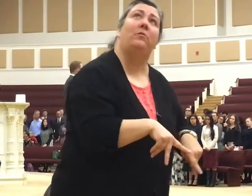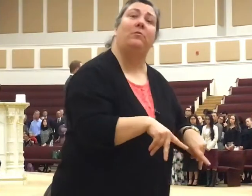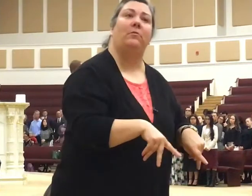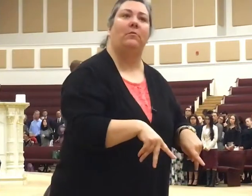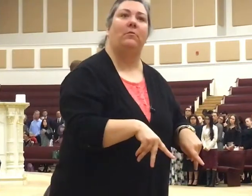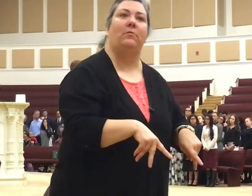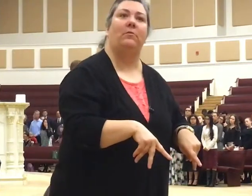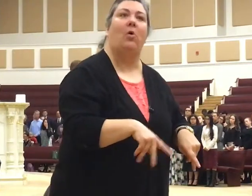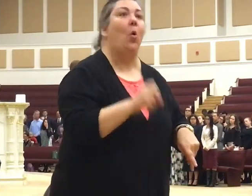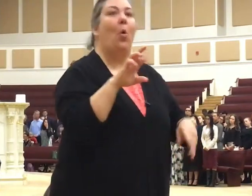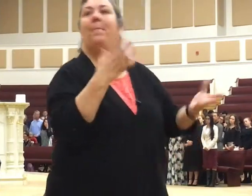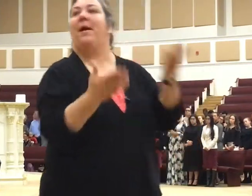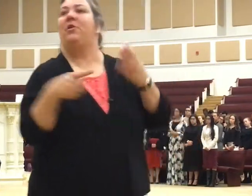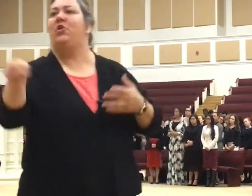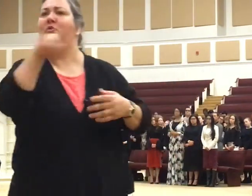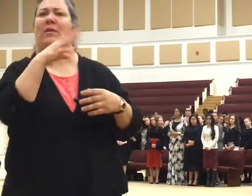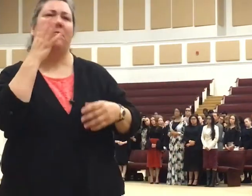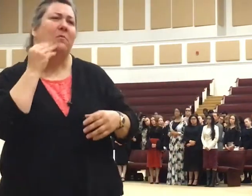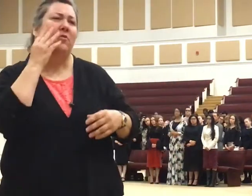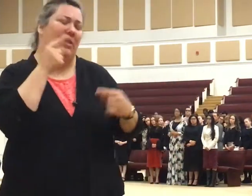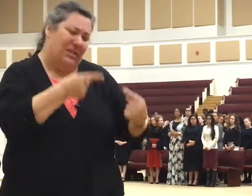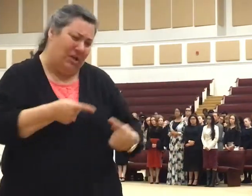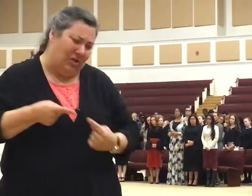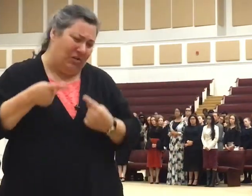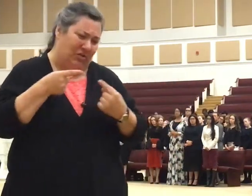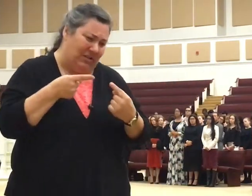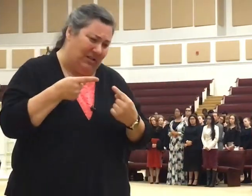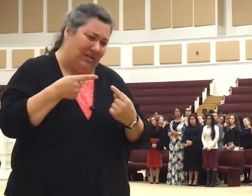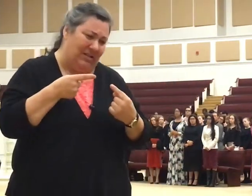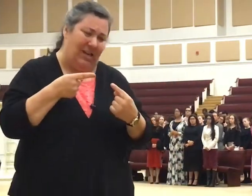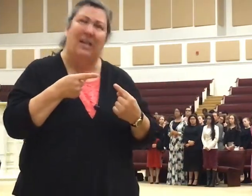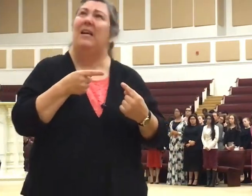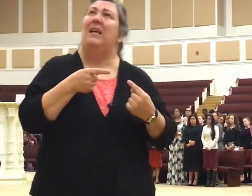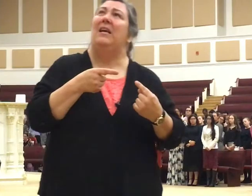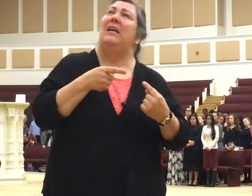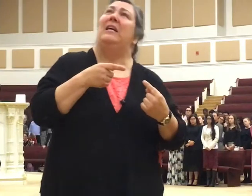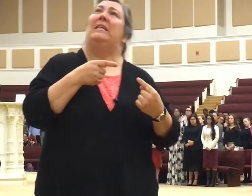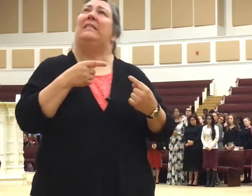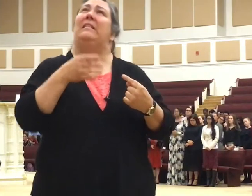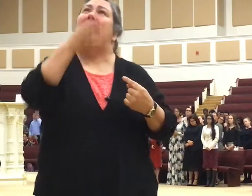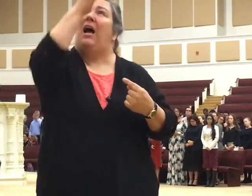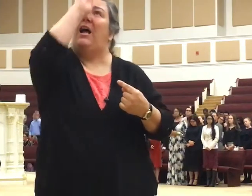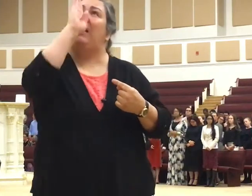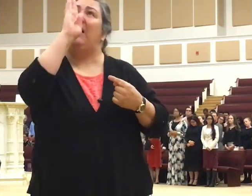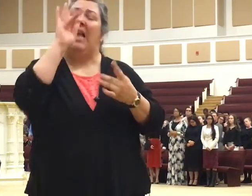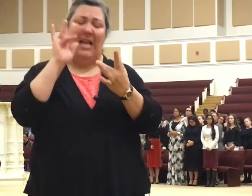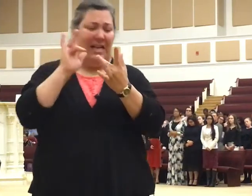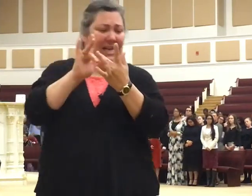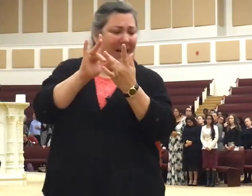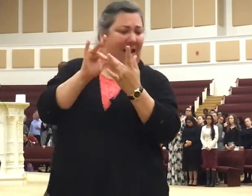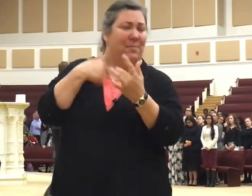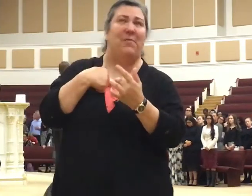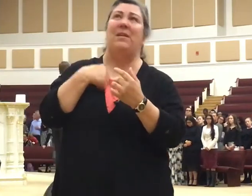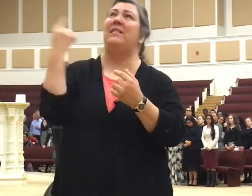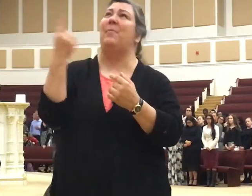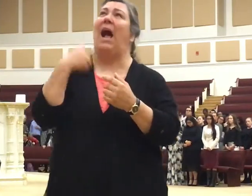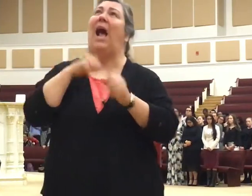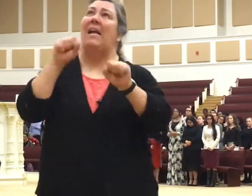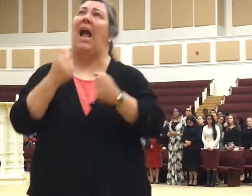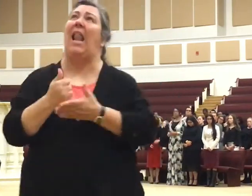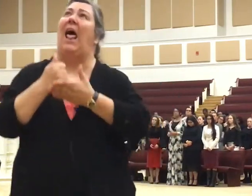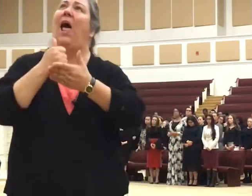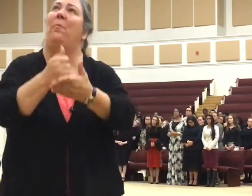Or you've had some struggles in your life you've overcome. God, put me in connection with somebody that I can help. I